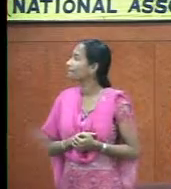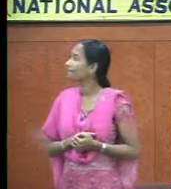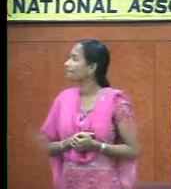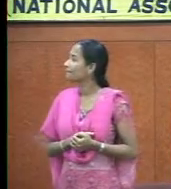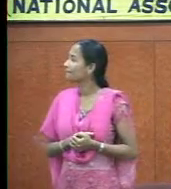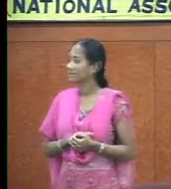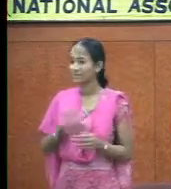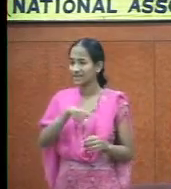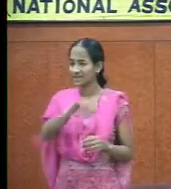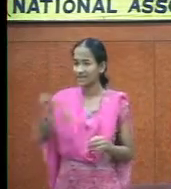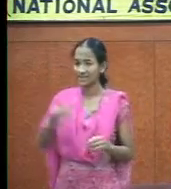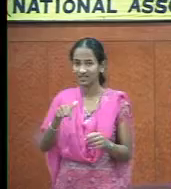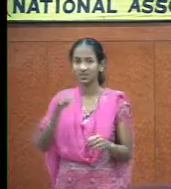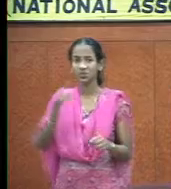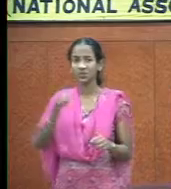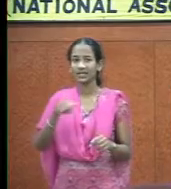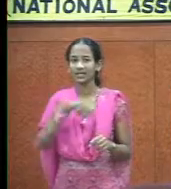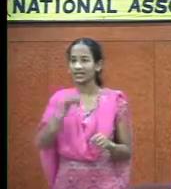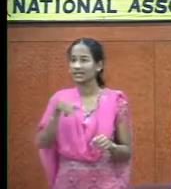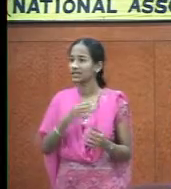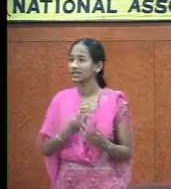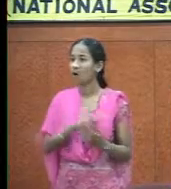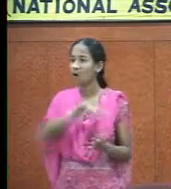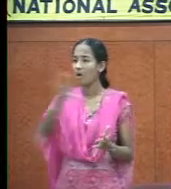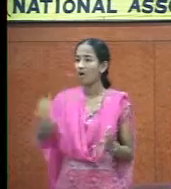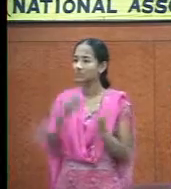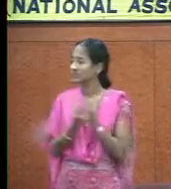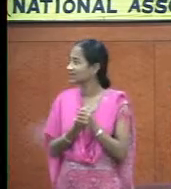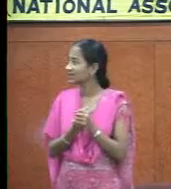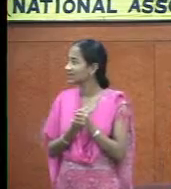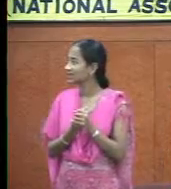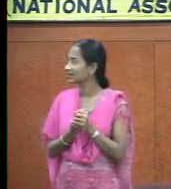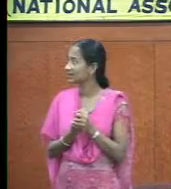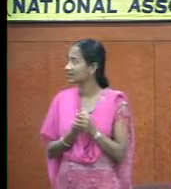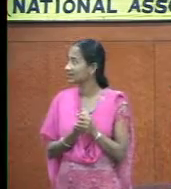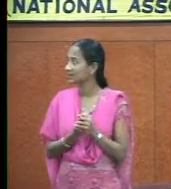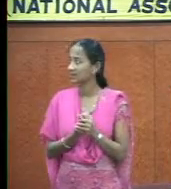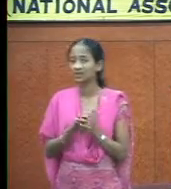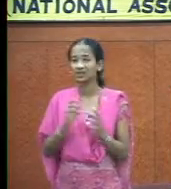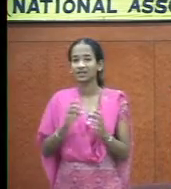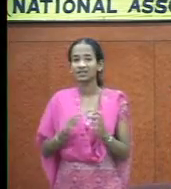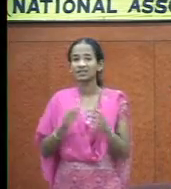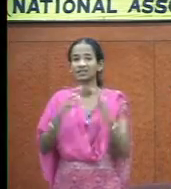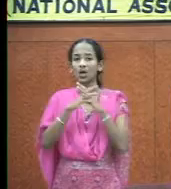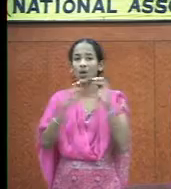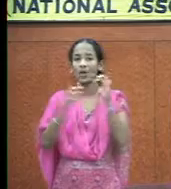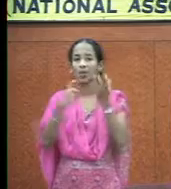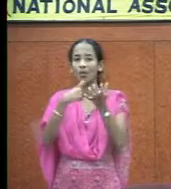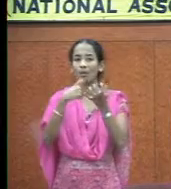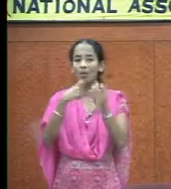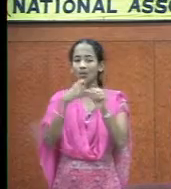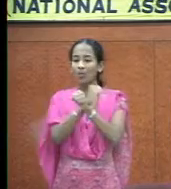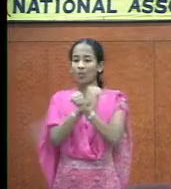And like this, today's is one example where we need to keep having these kinds of workshops, where